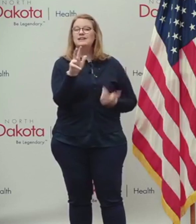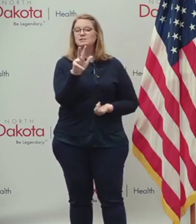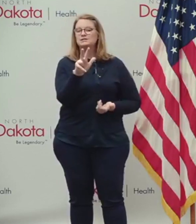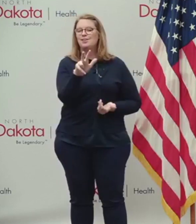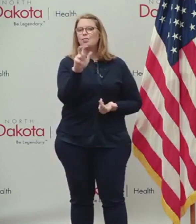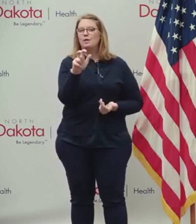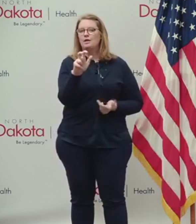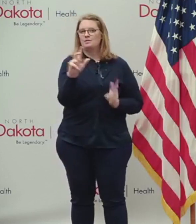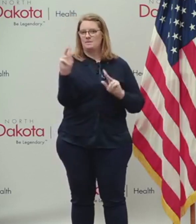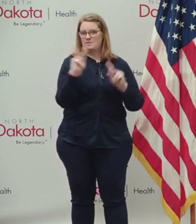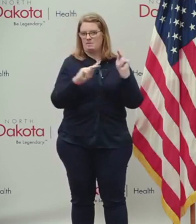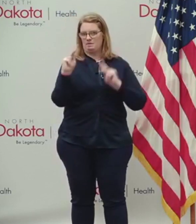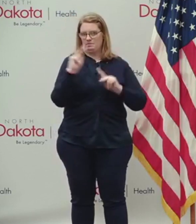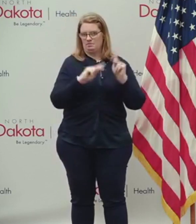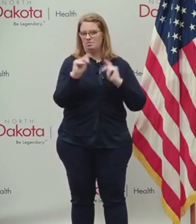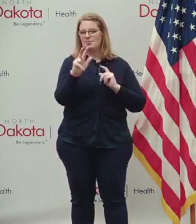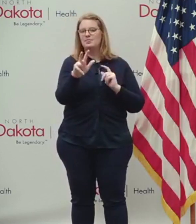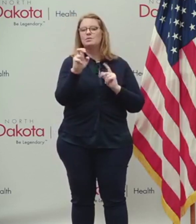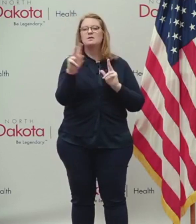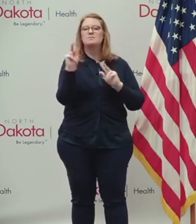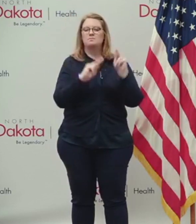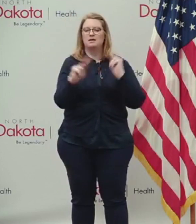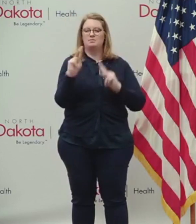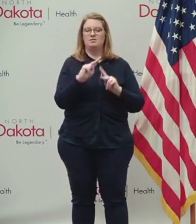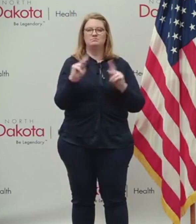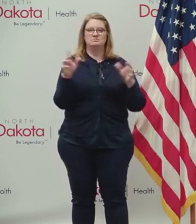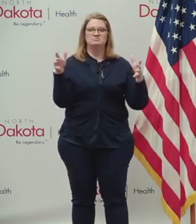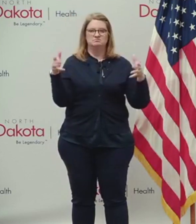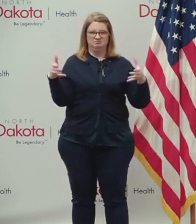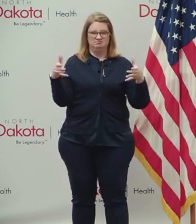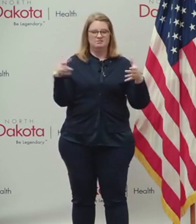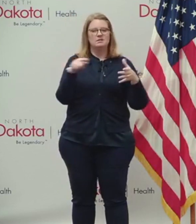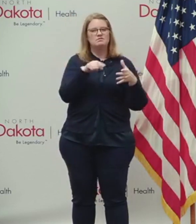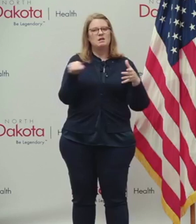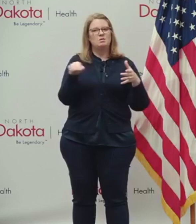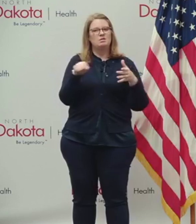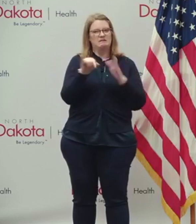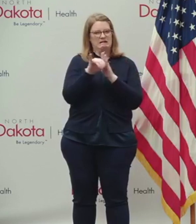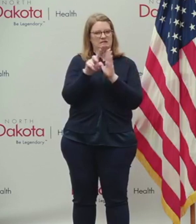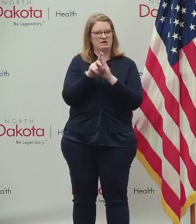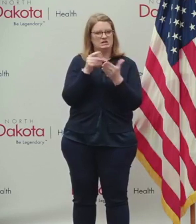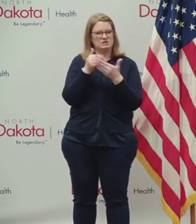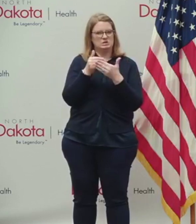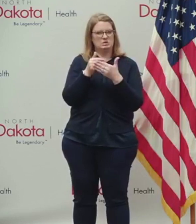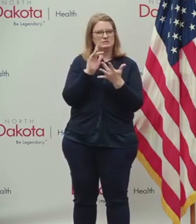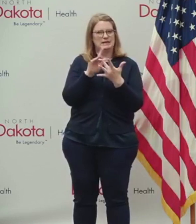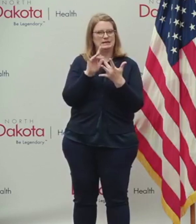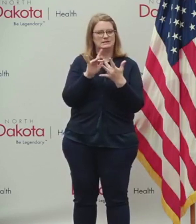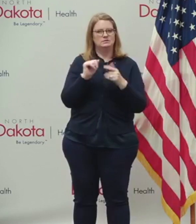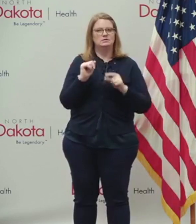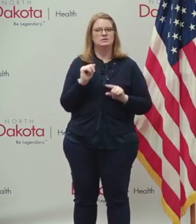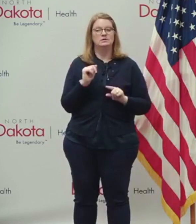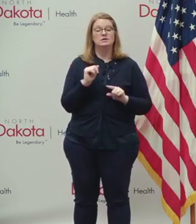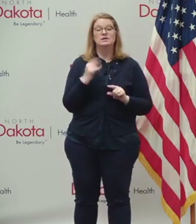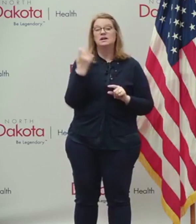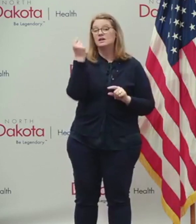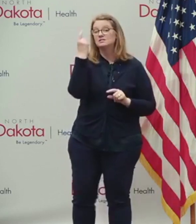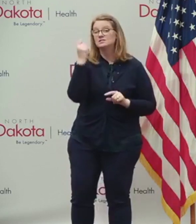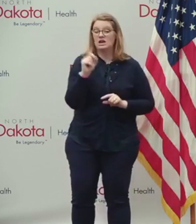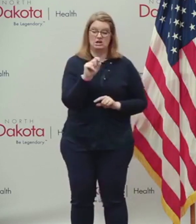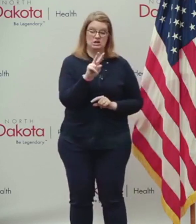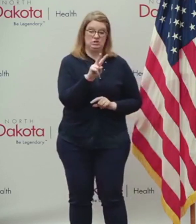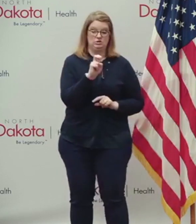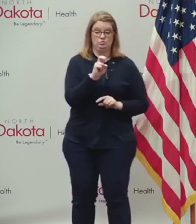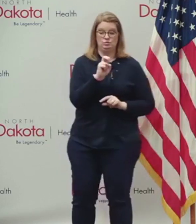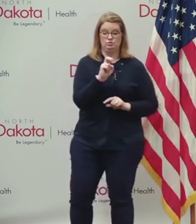individuals that were identified as a close contact to a positive. In 226 of these cases,